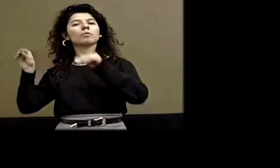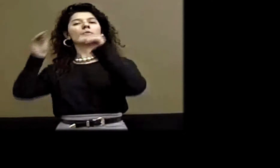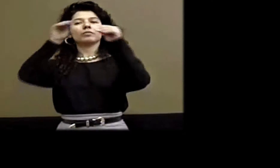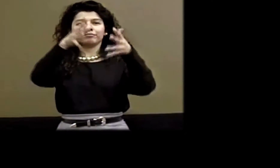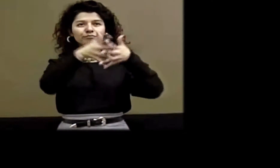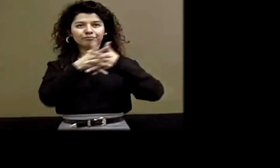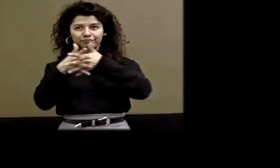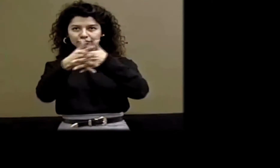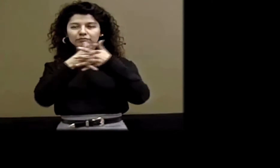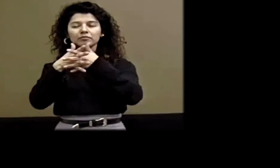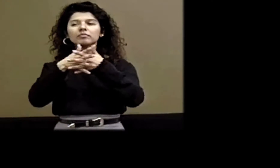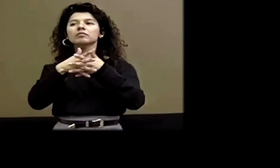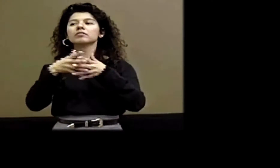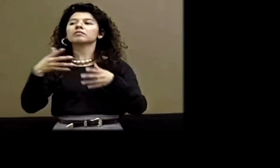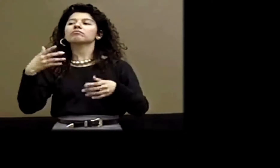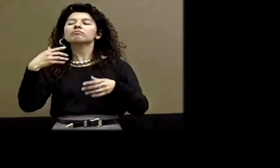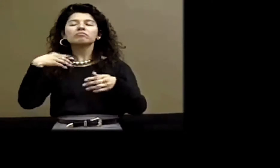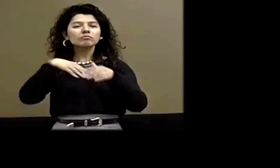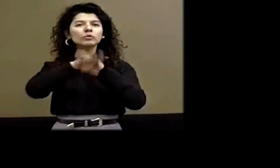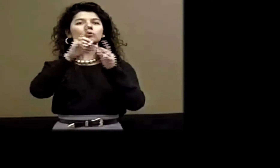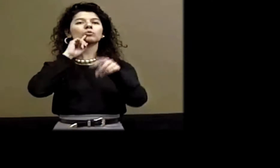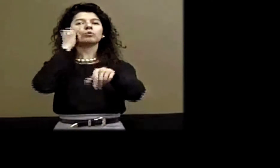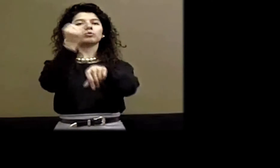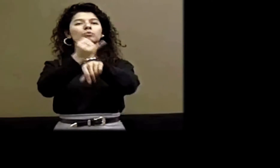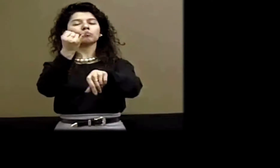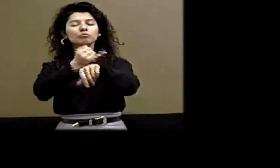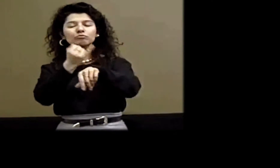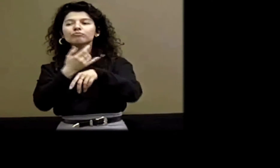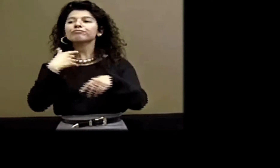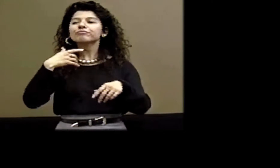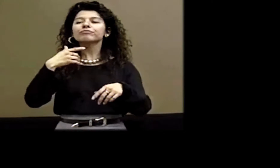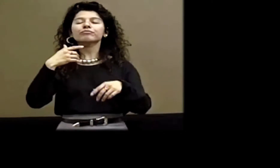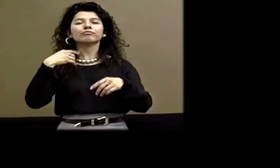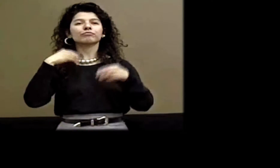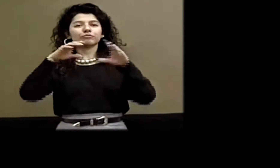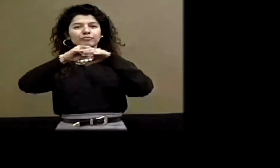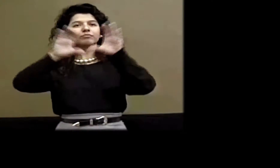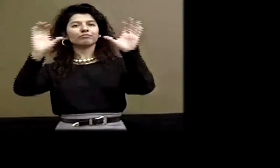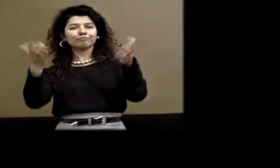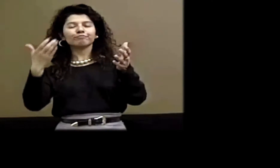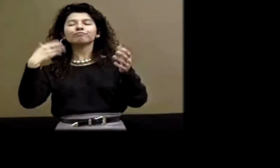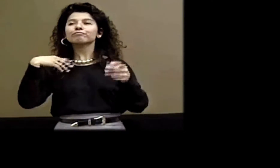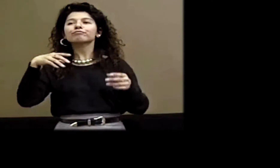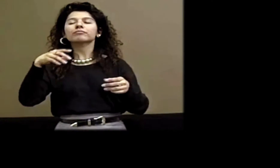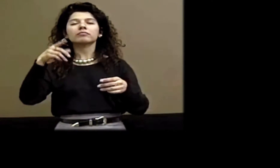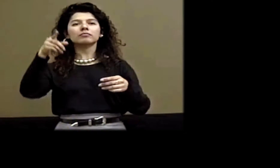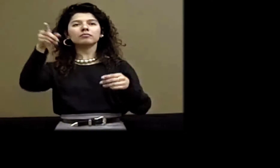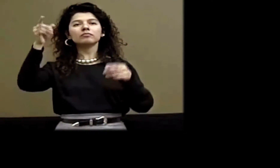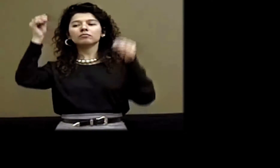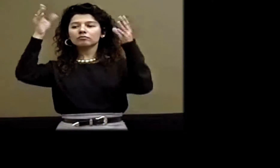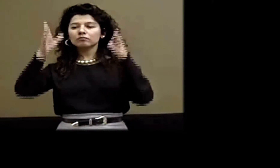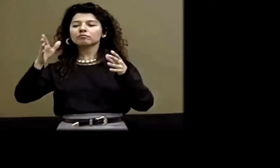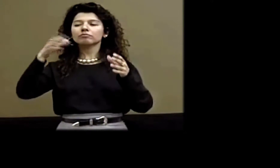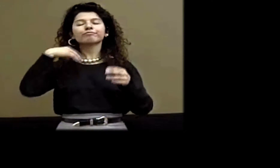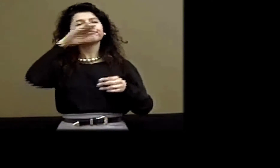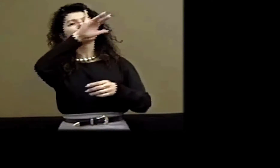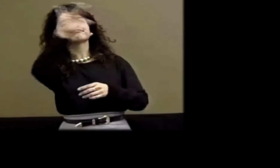I grew up in Mexico where I used MSL. Then, when I was 8, I moved to America and attended a deaf school. When